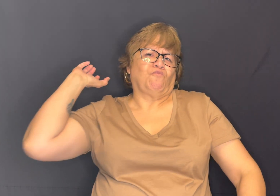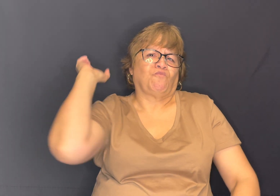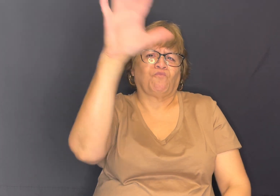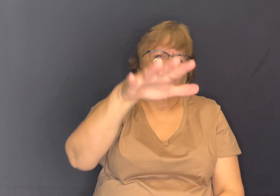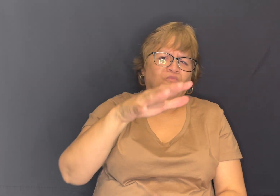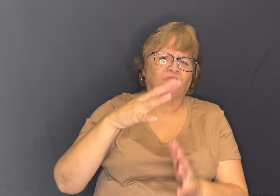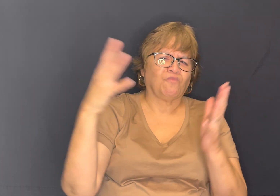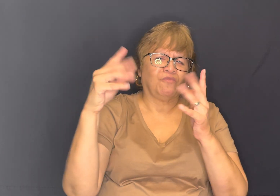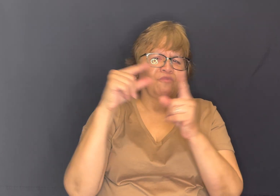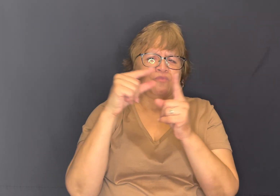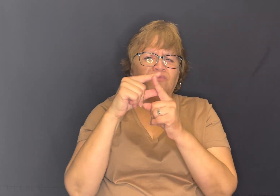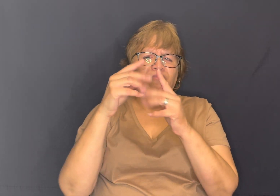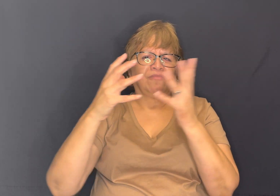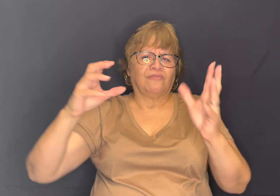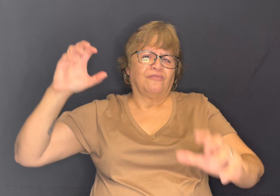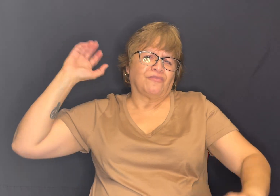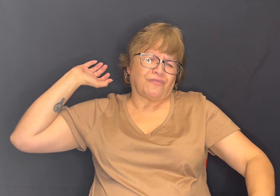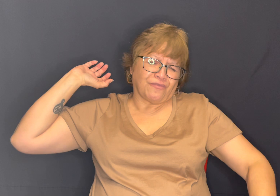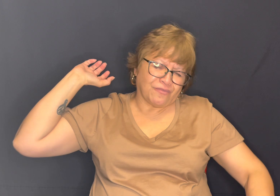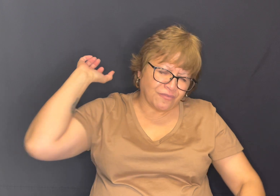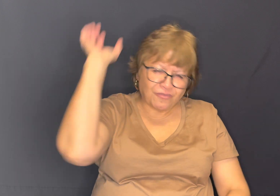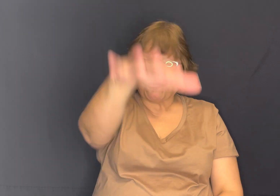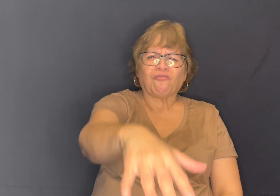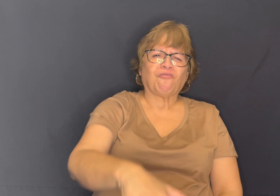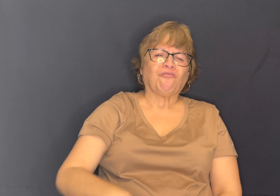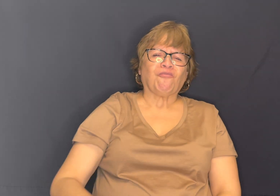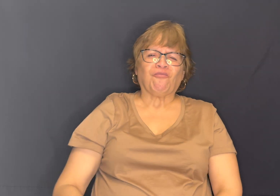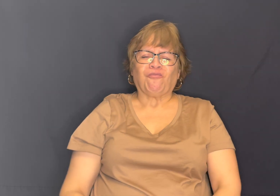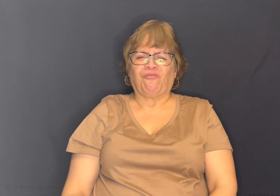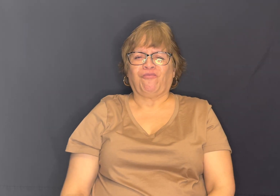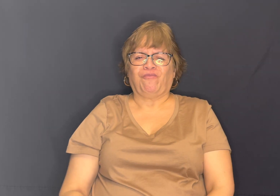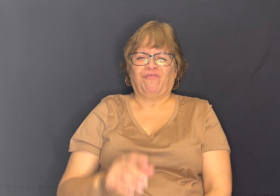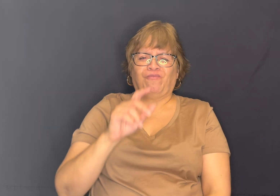Okay, what about this one? What word is that?